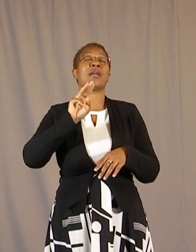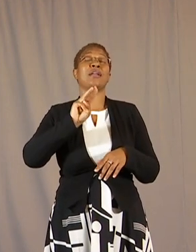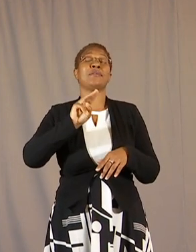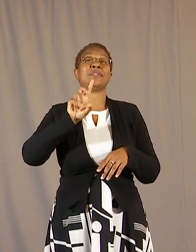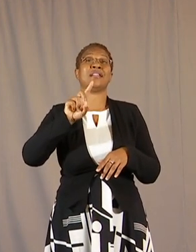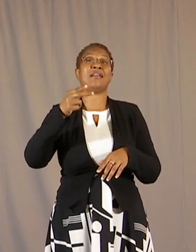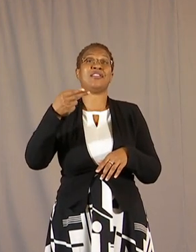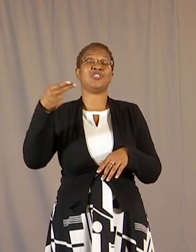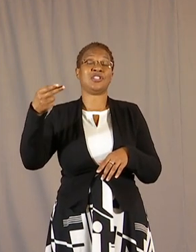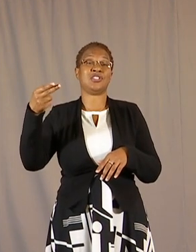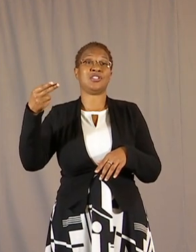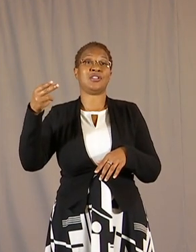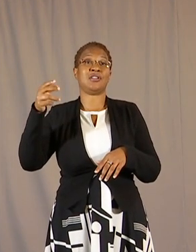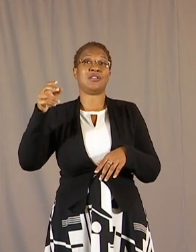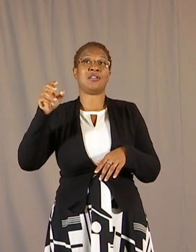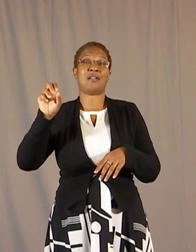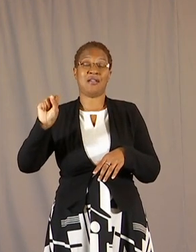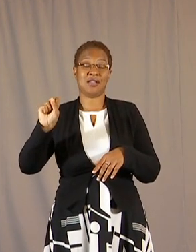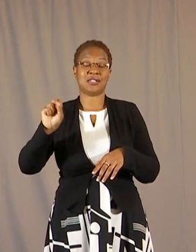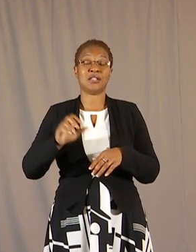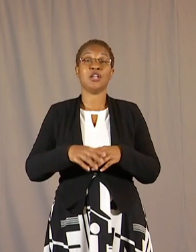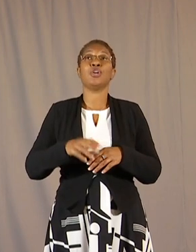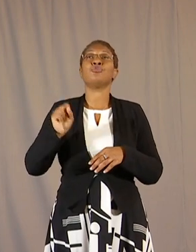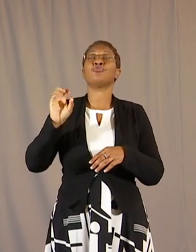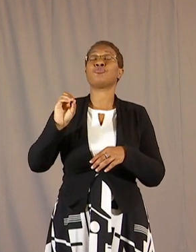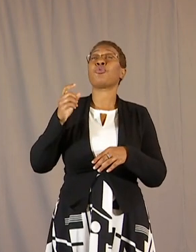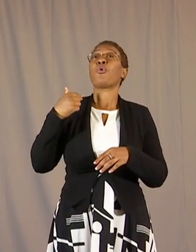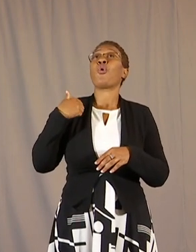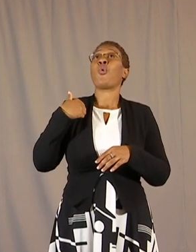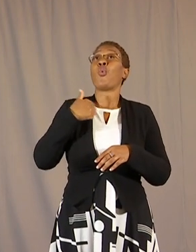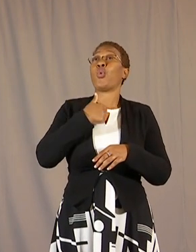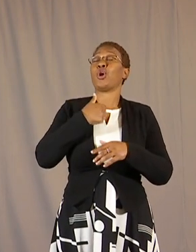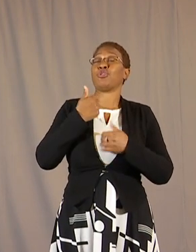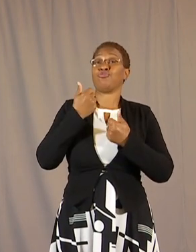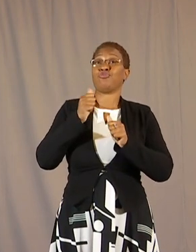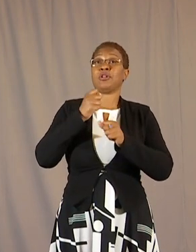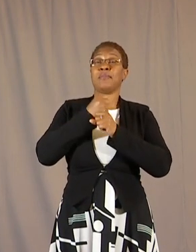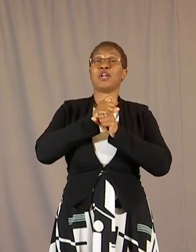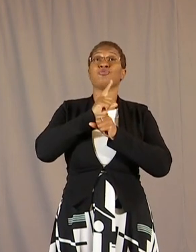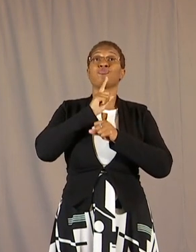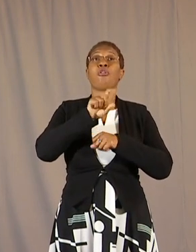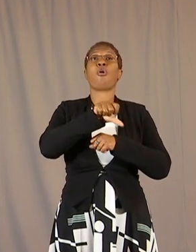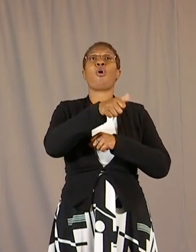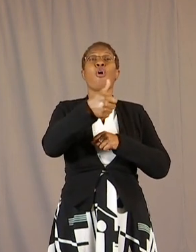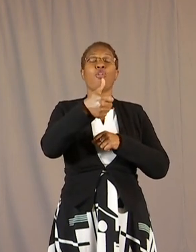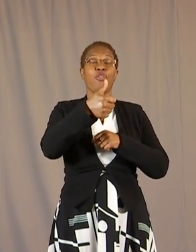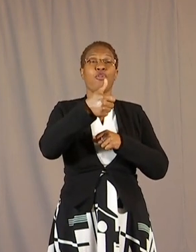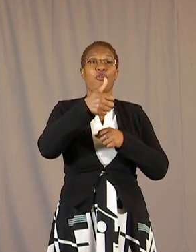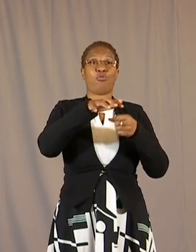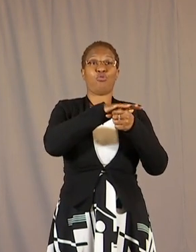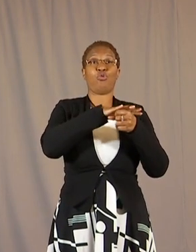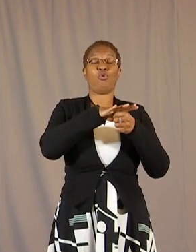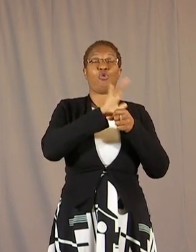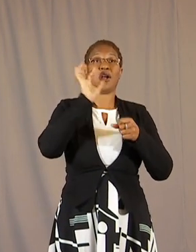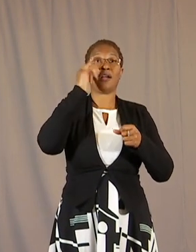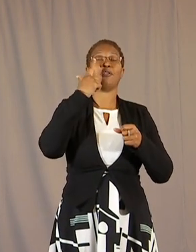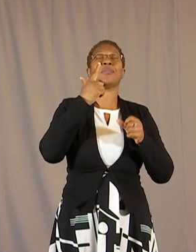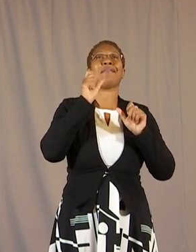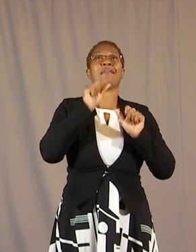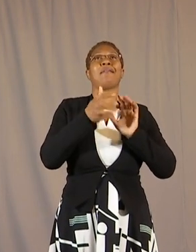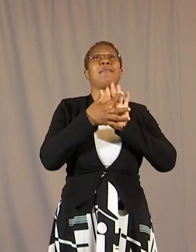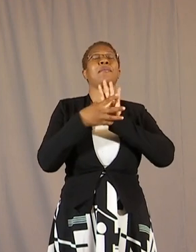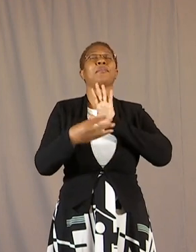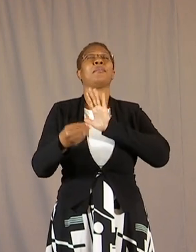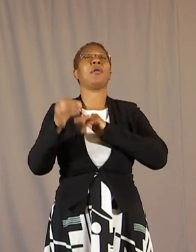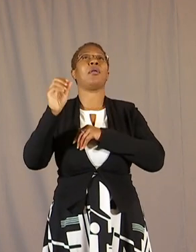of replicating across state government. So we're in the process of doing that now, and really we look that